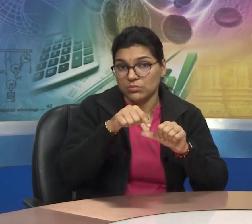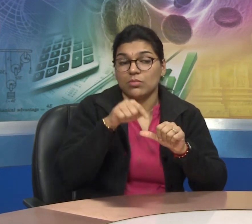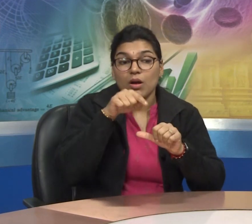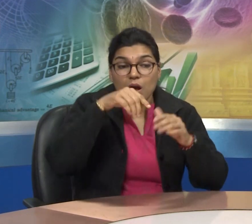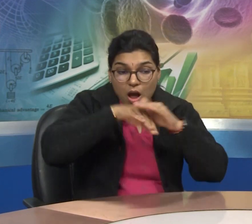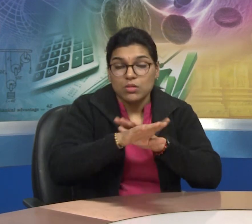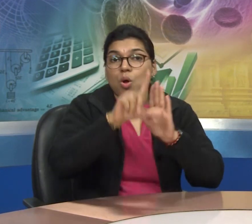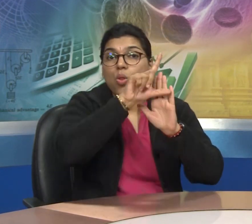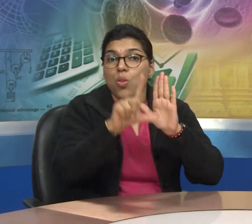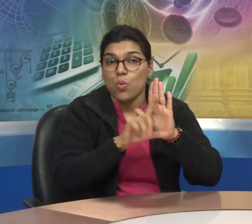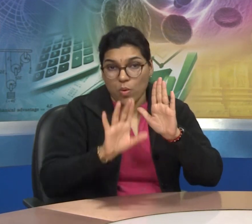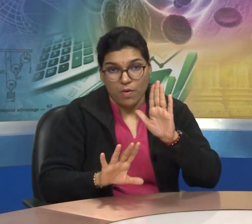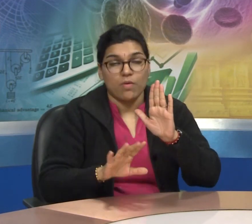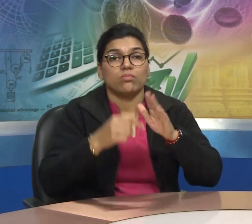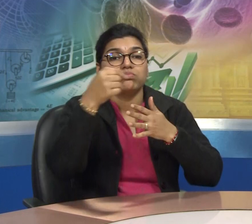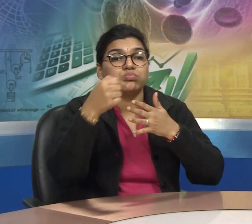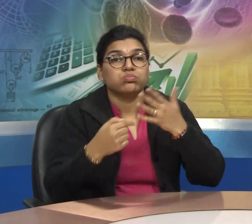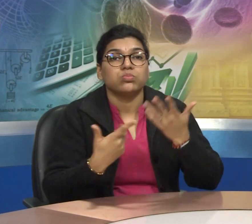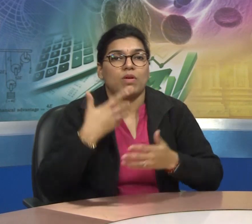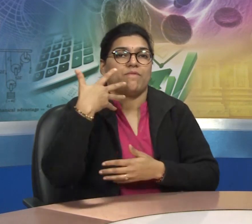5 laws of library science.